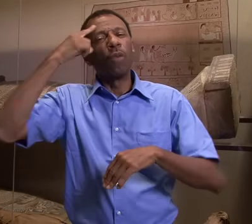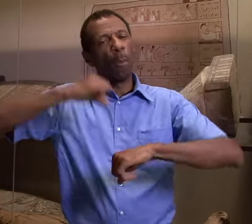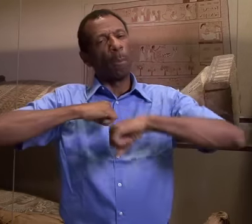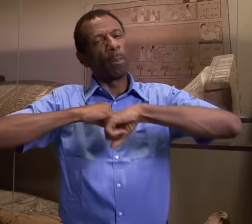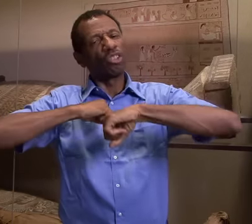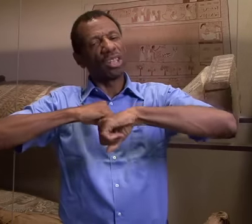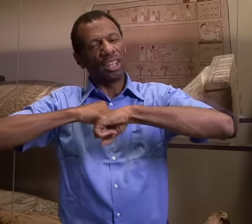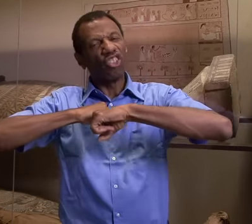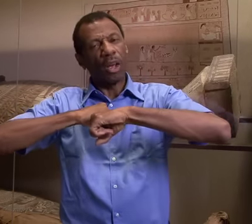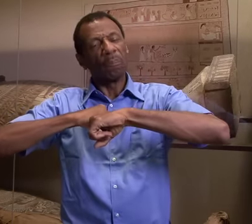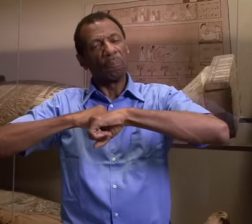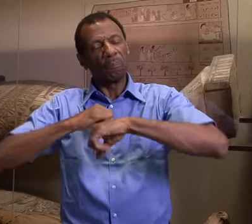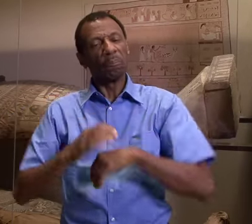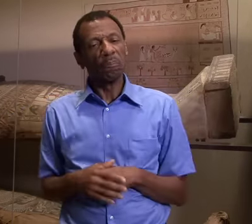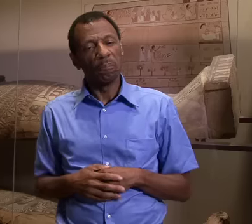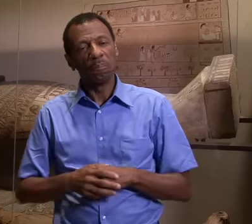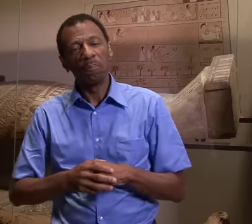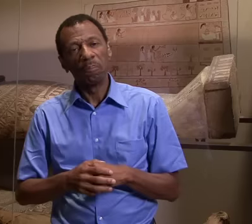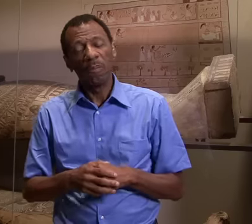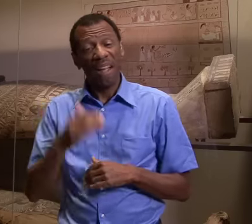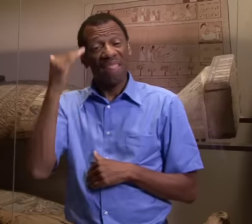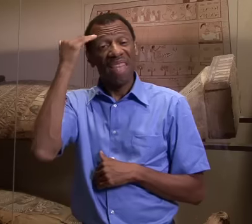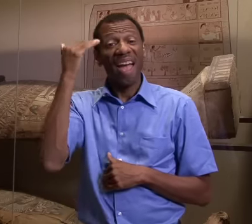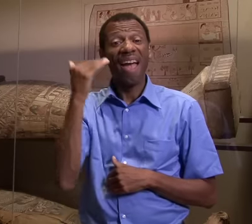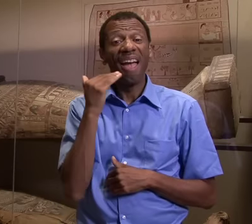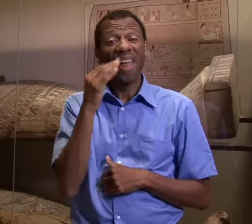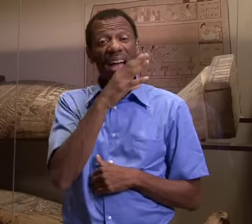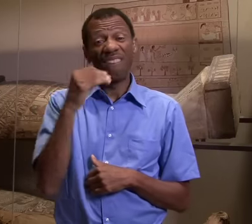body and covered by the bandages for protection.